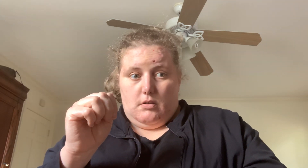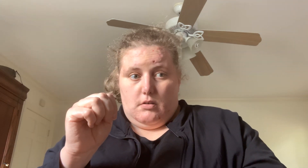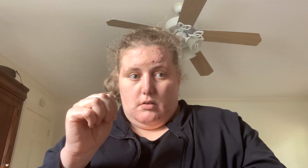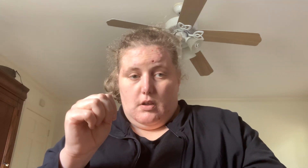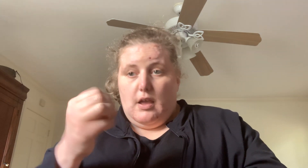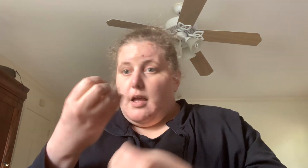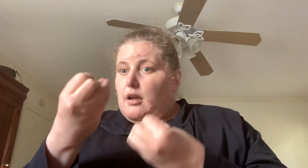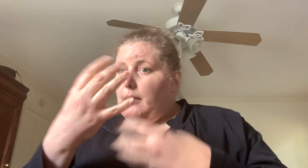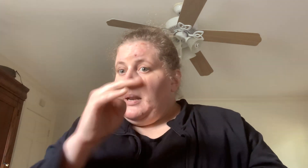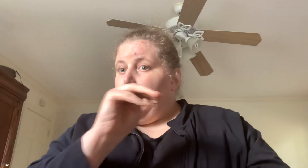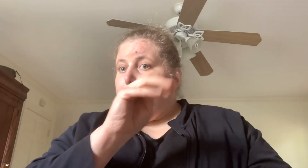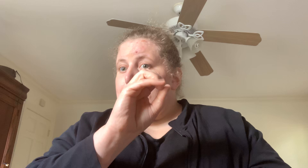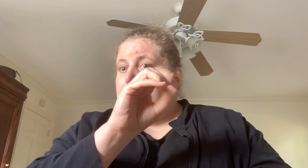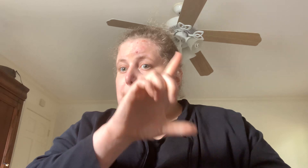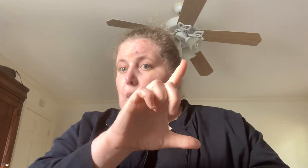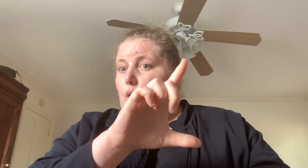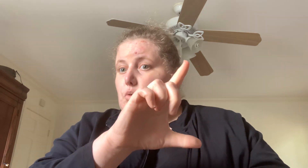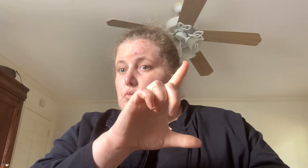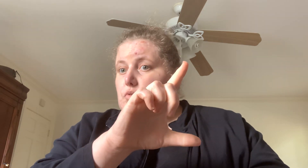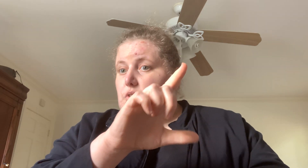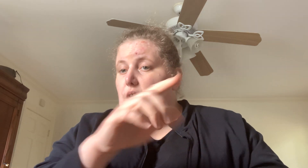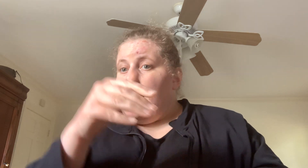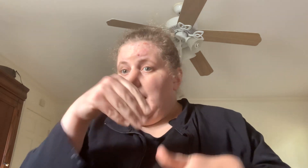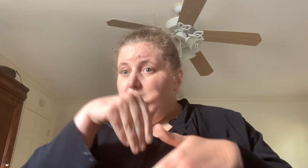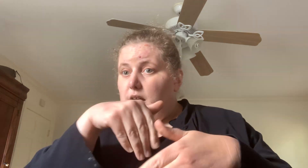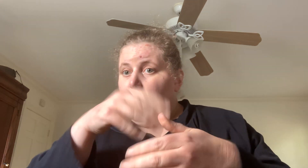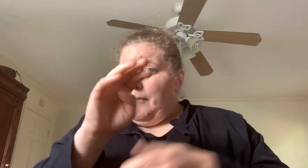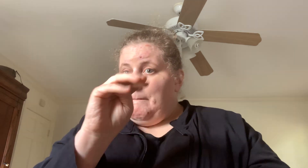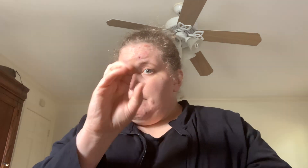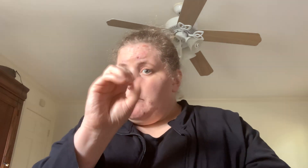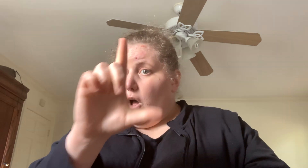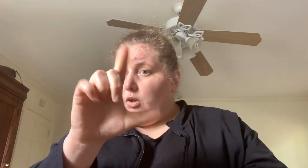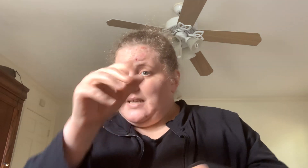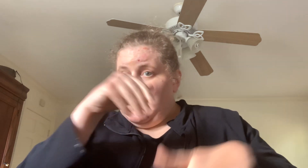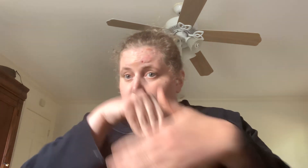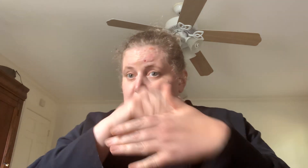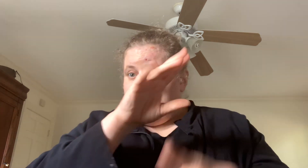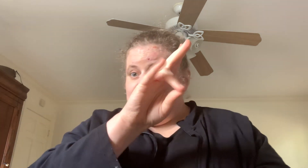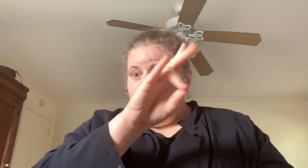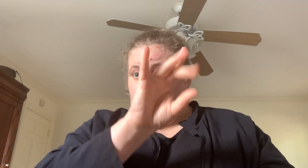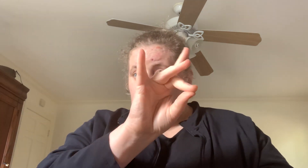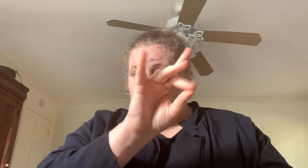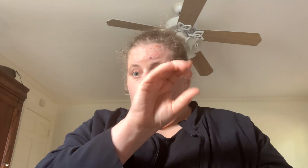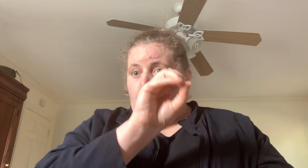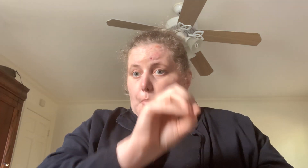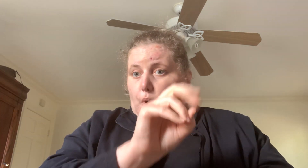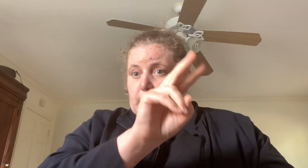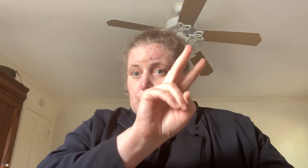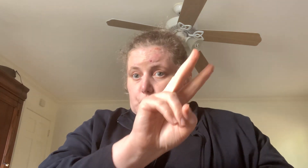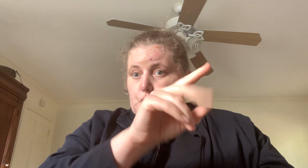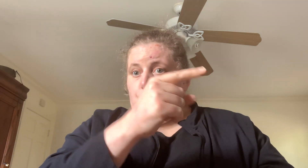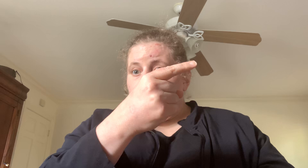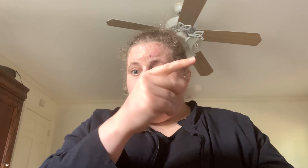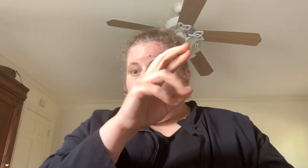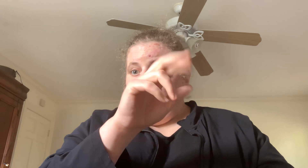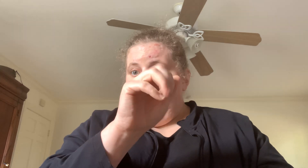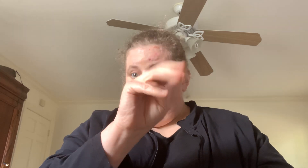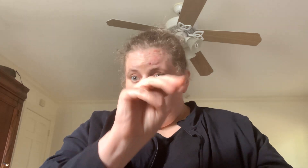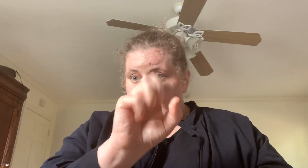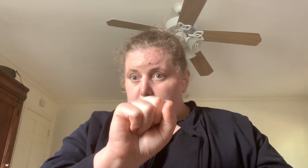78.2 grams of oxygen. Now, keep in mind one very, very important thing, and I'm going to write it just to kind of